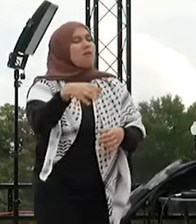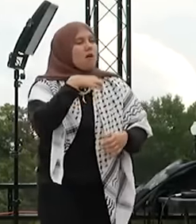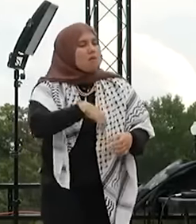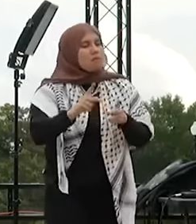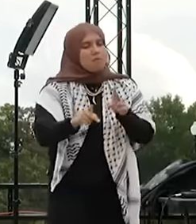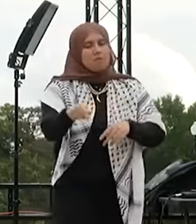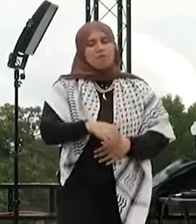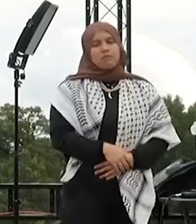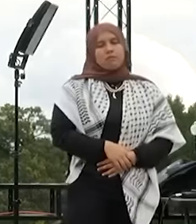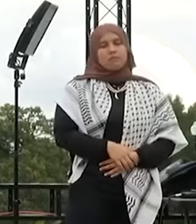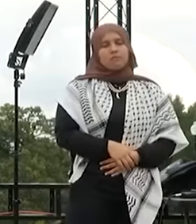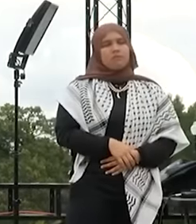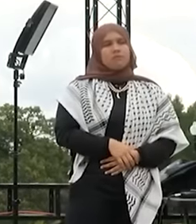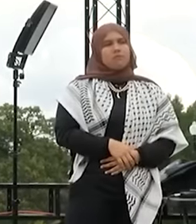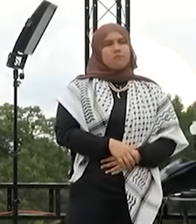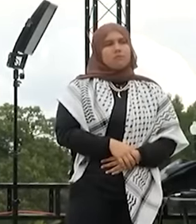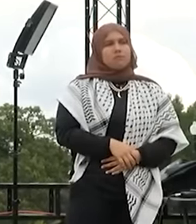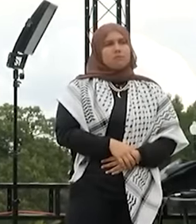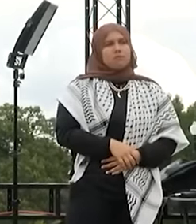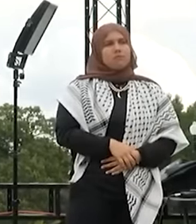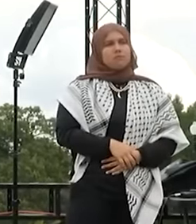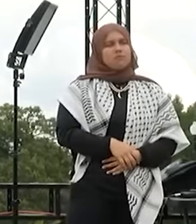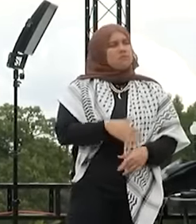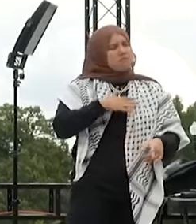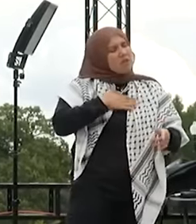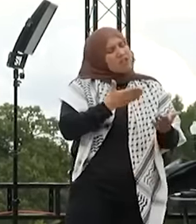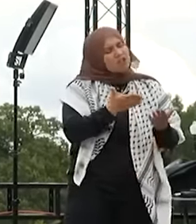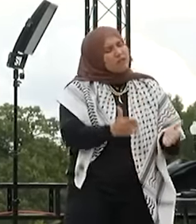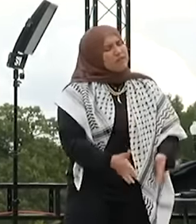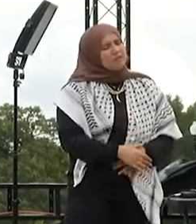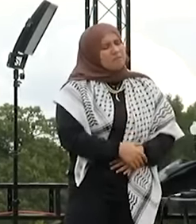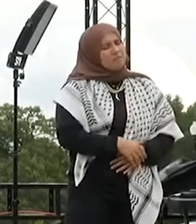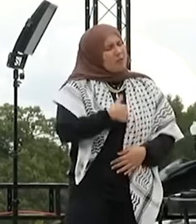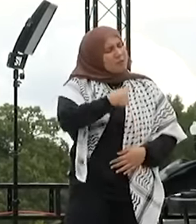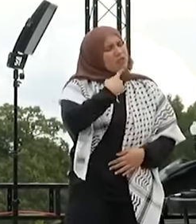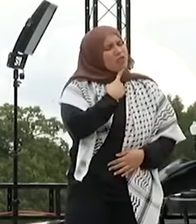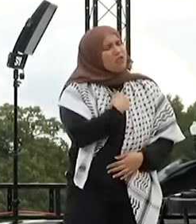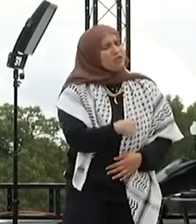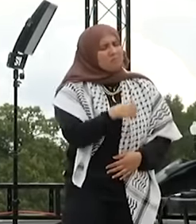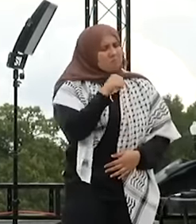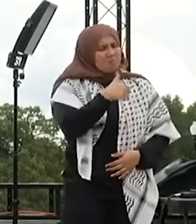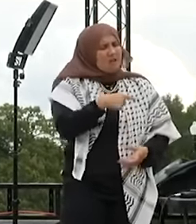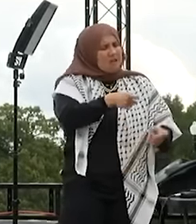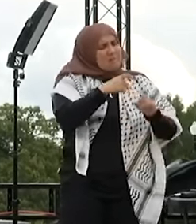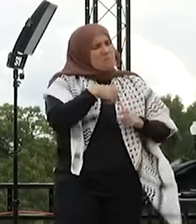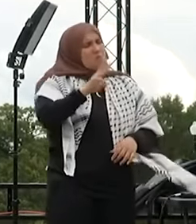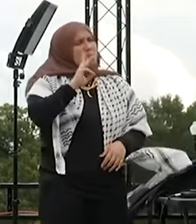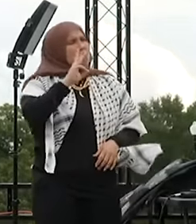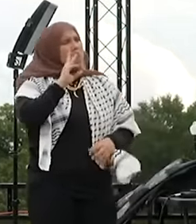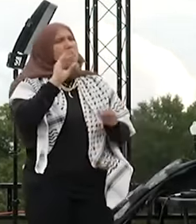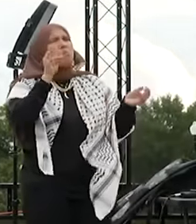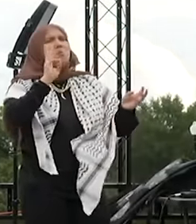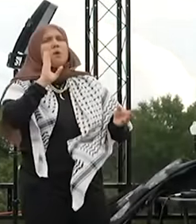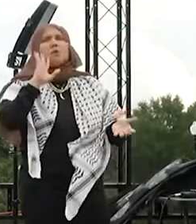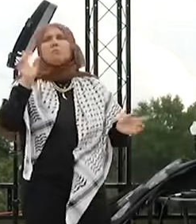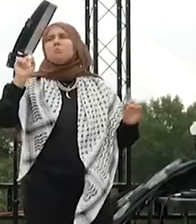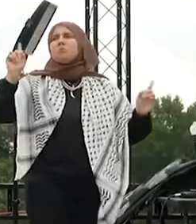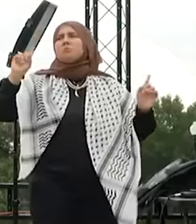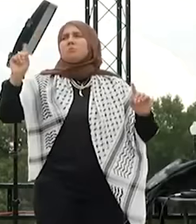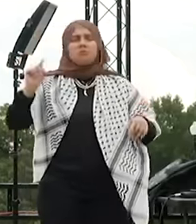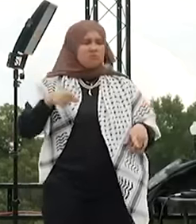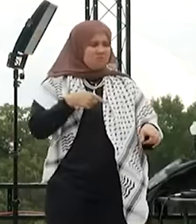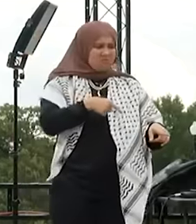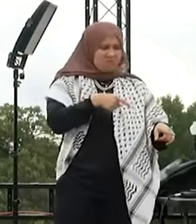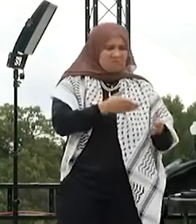And then, "Oh my servant, I was thirsty and you did not give me water to drink. Oh